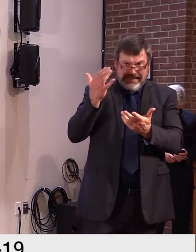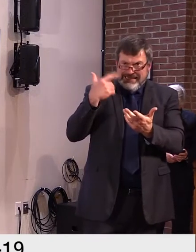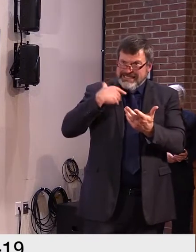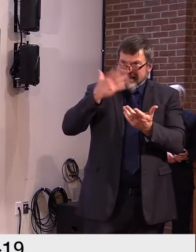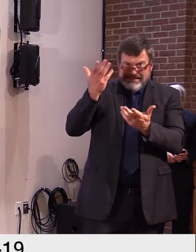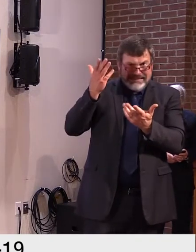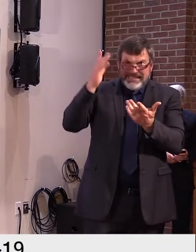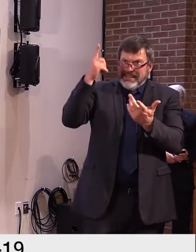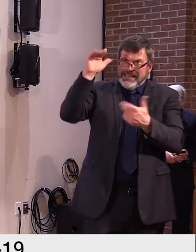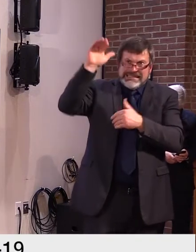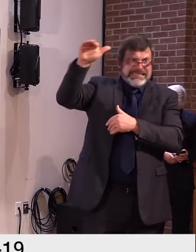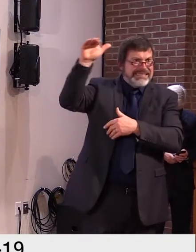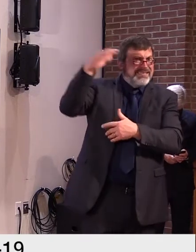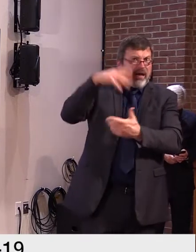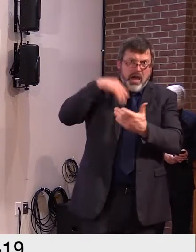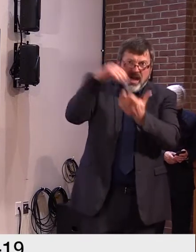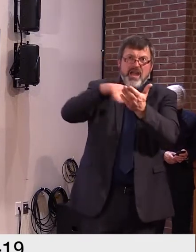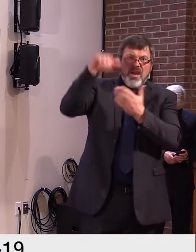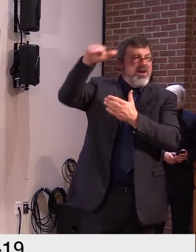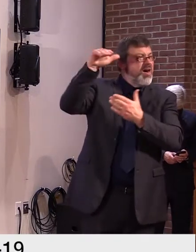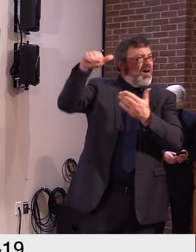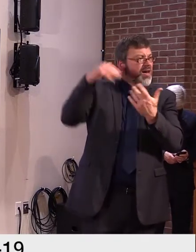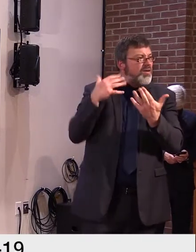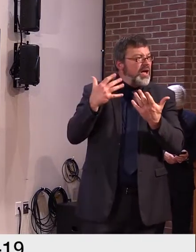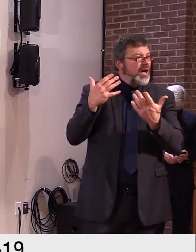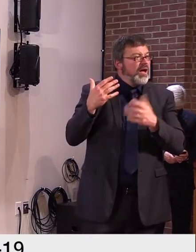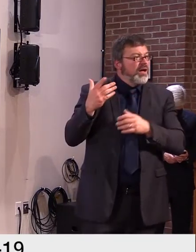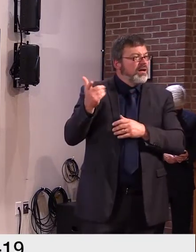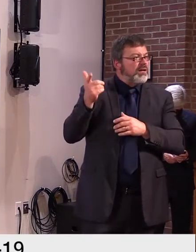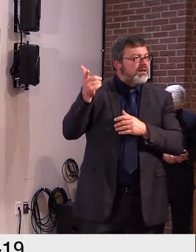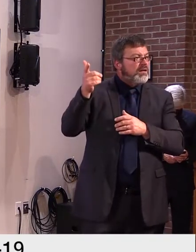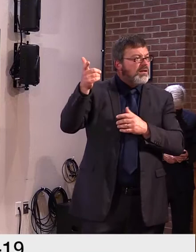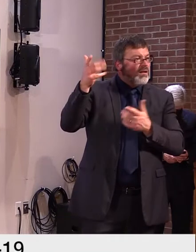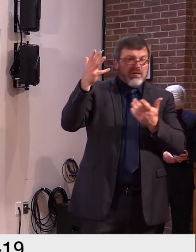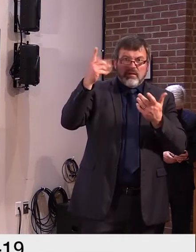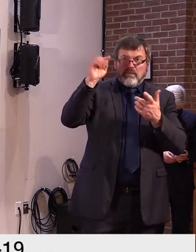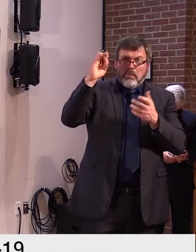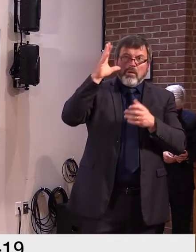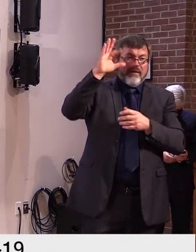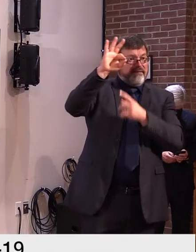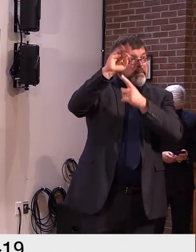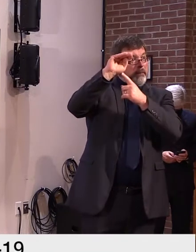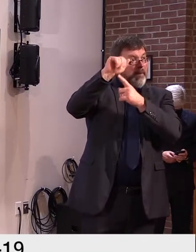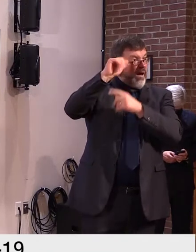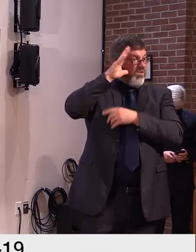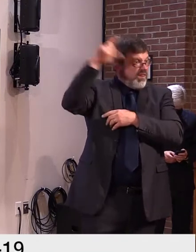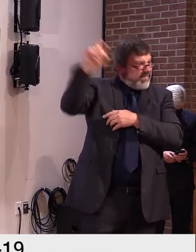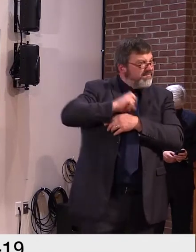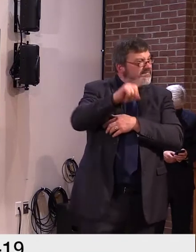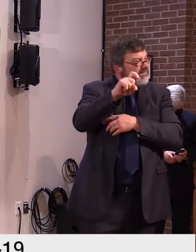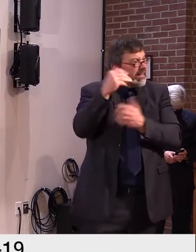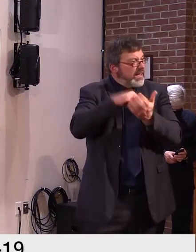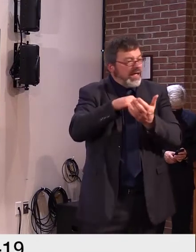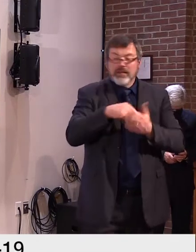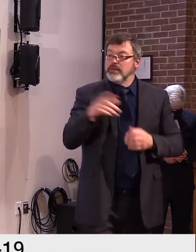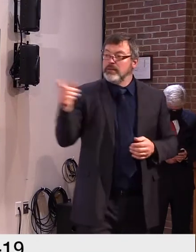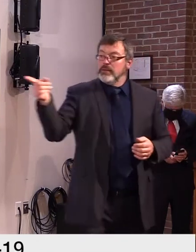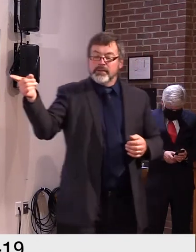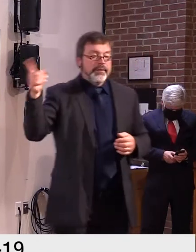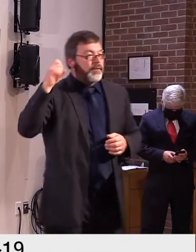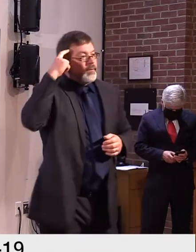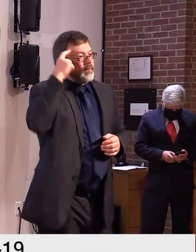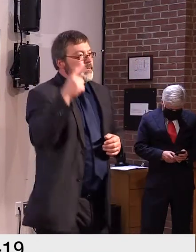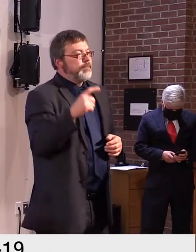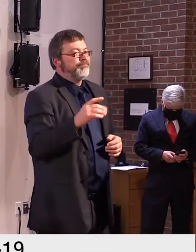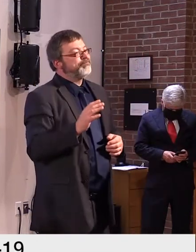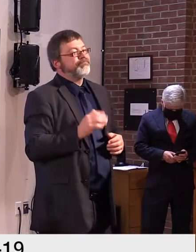up with that money. Right. We don't have the capacity, as I noted. That was, you know,